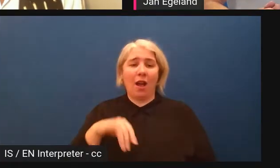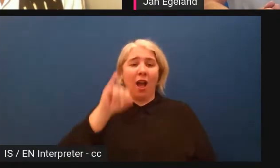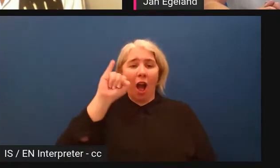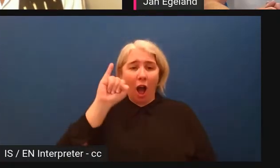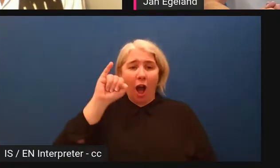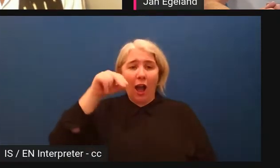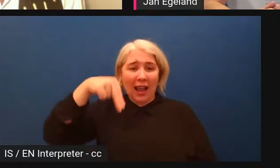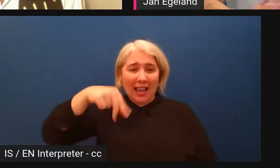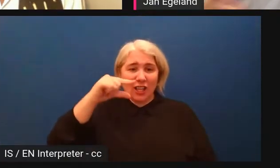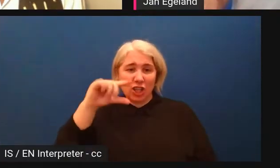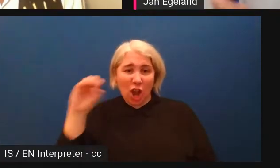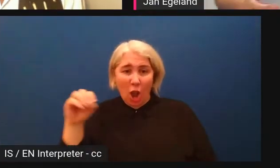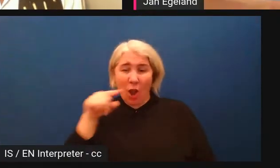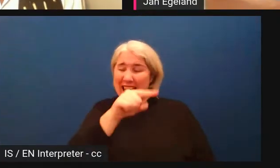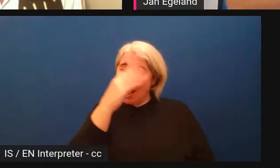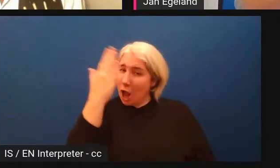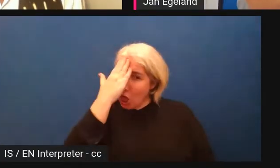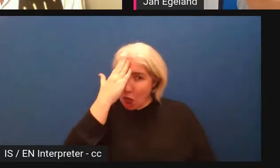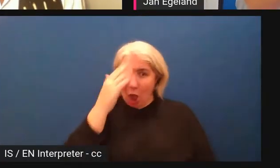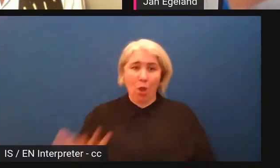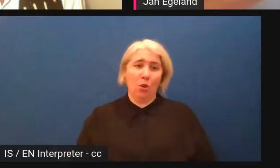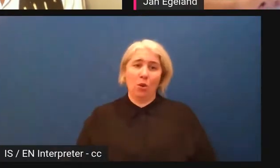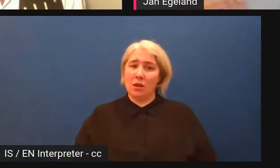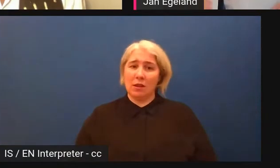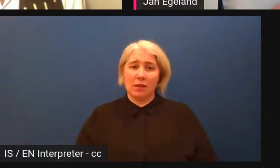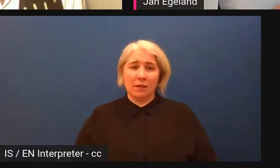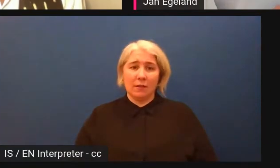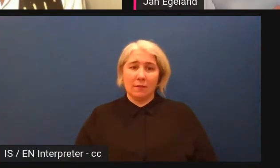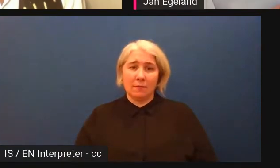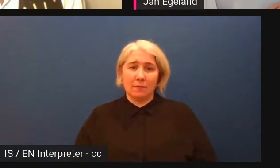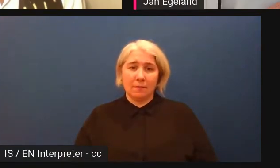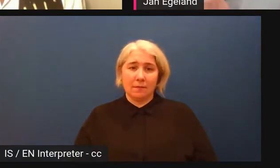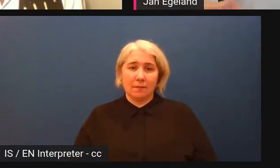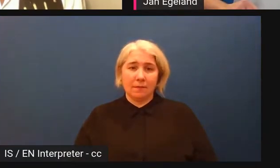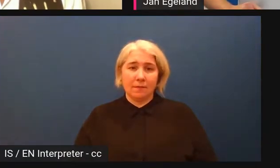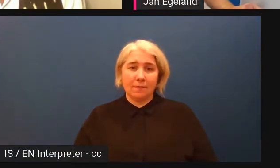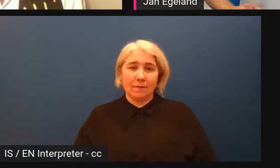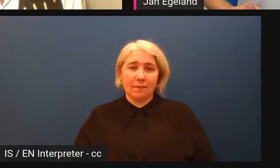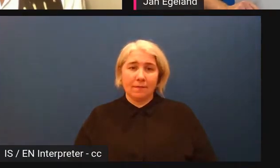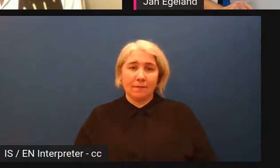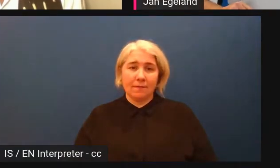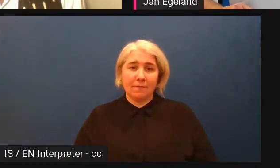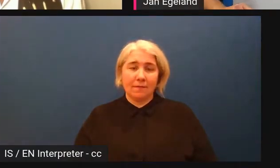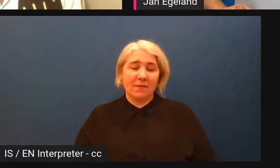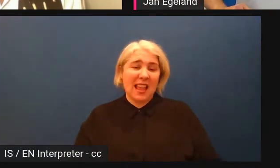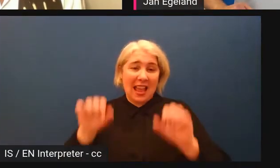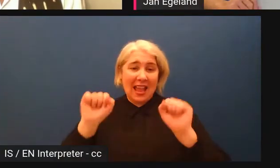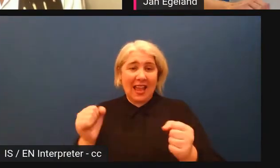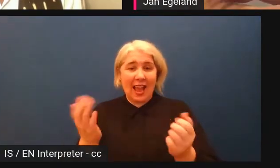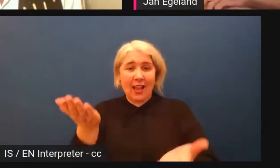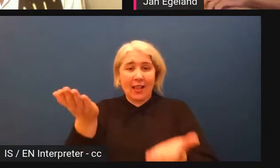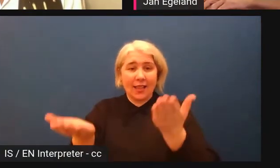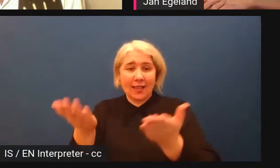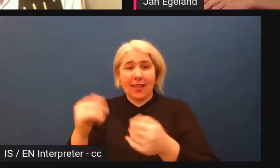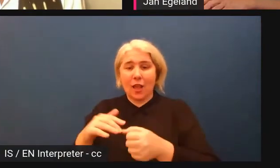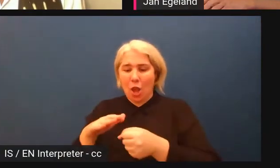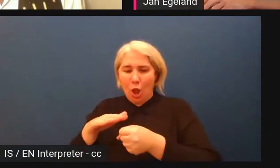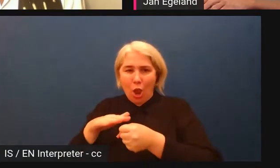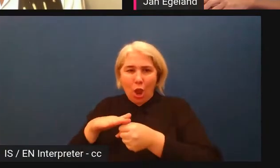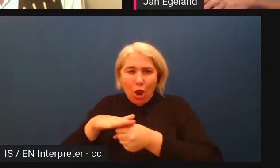are, and for that matter, capital-based local NGOs to local